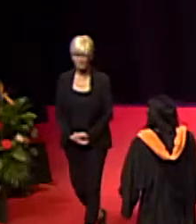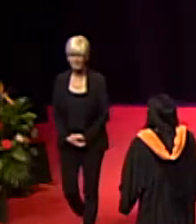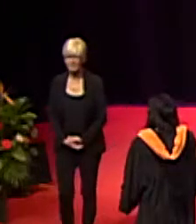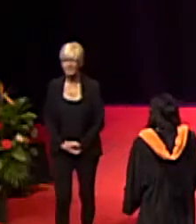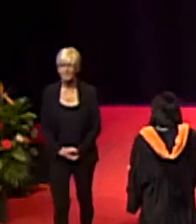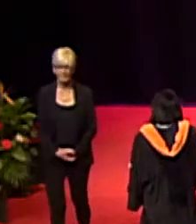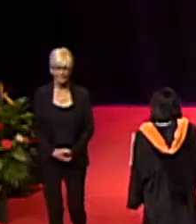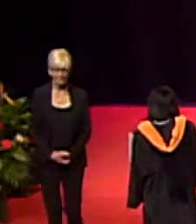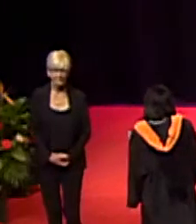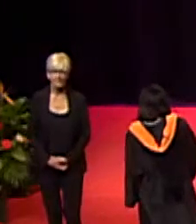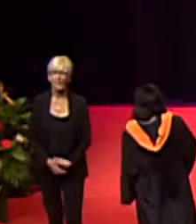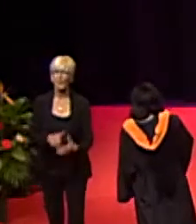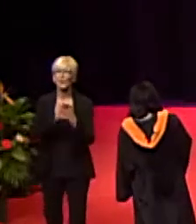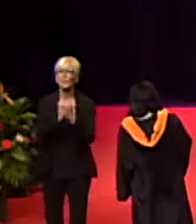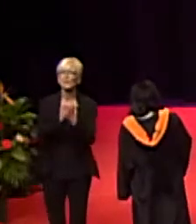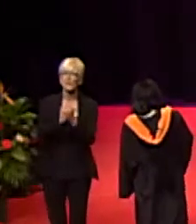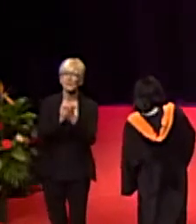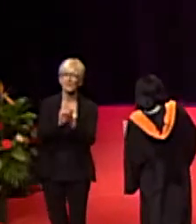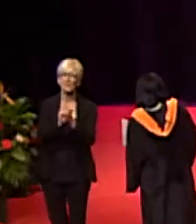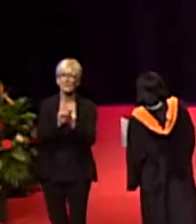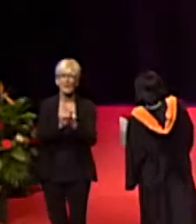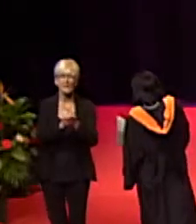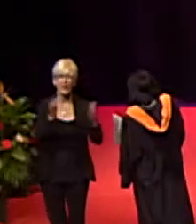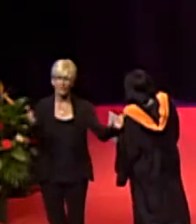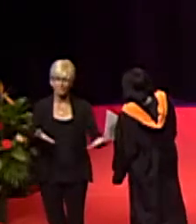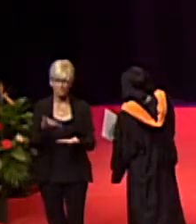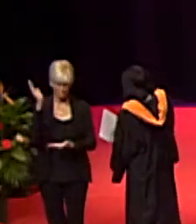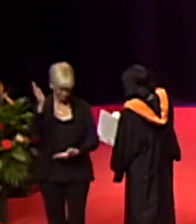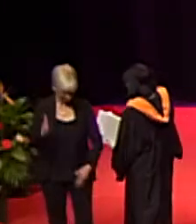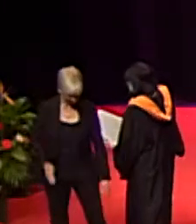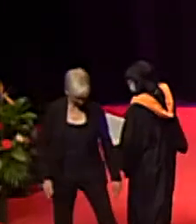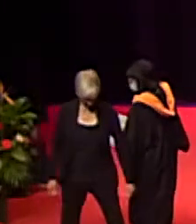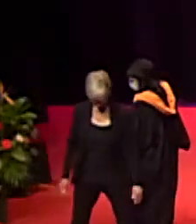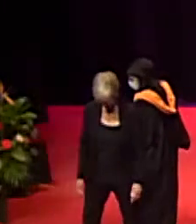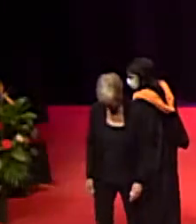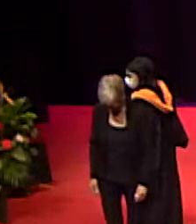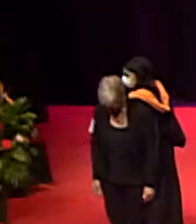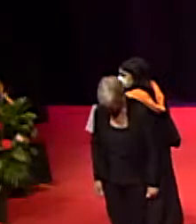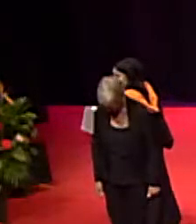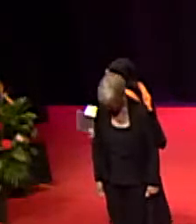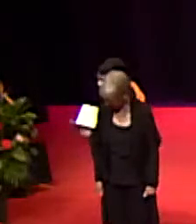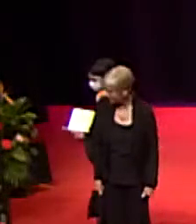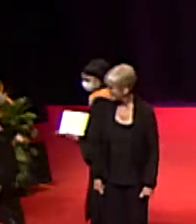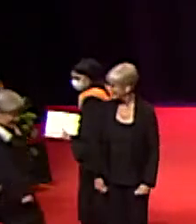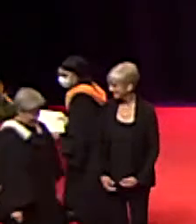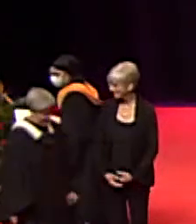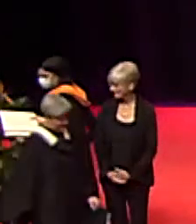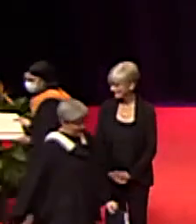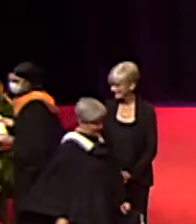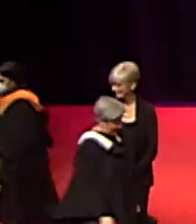Congratulations, Minister Tassi. I now invite you to address Convocation as its honorary speaker.